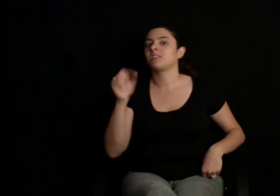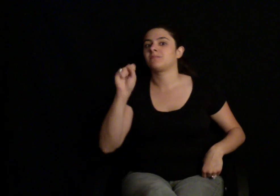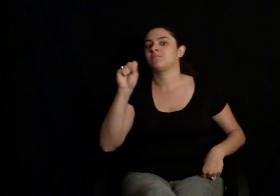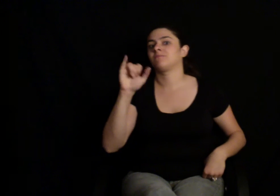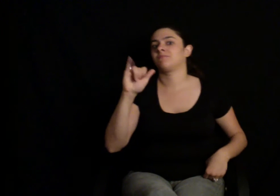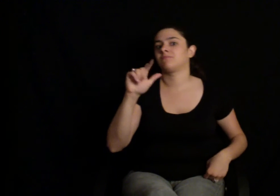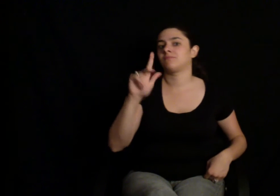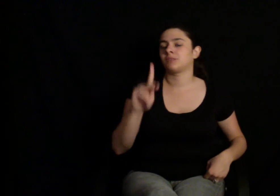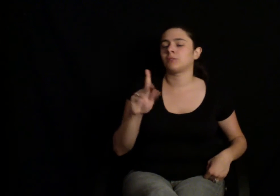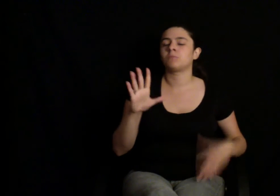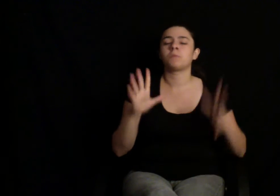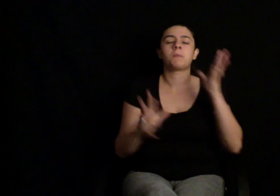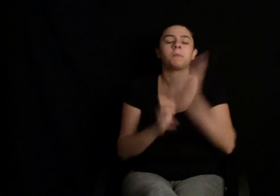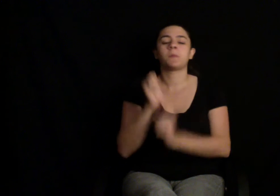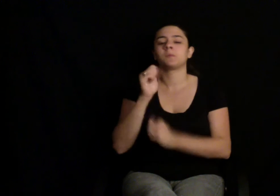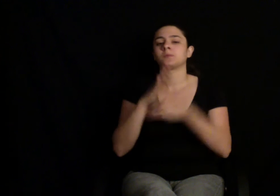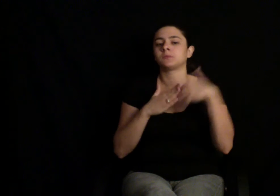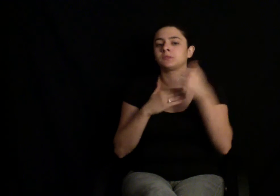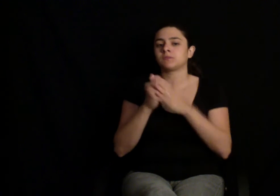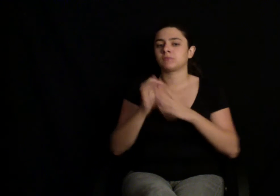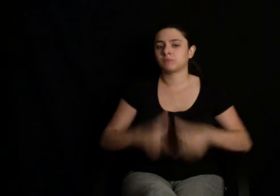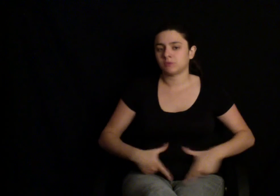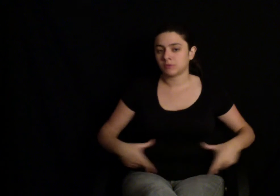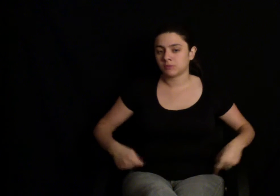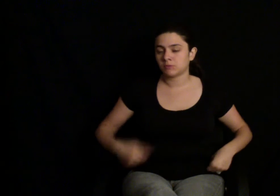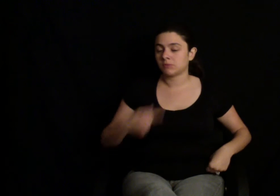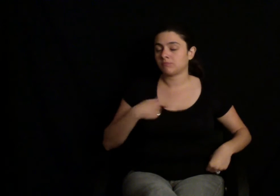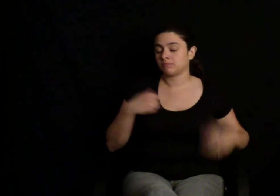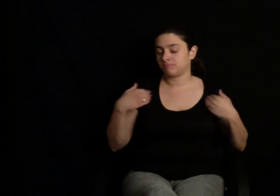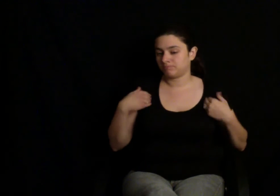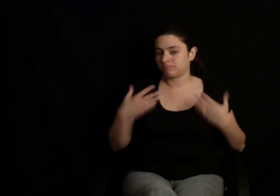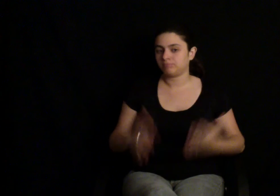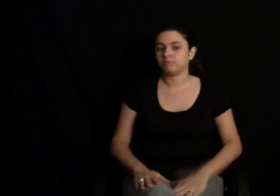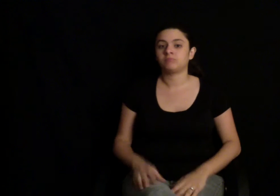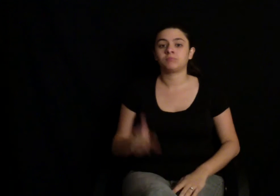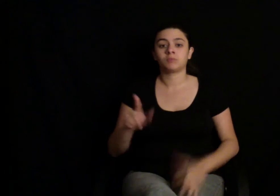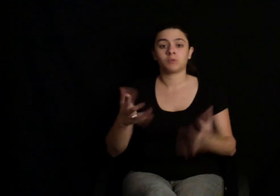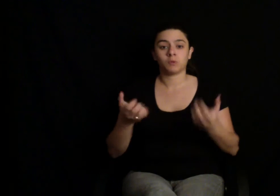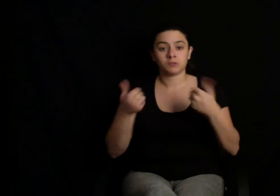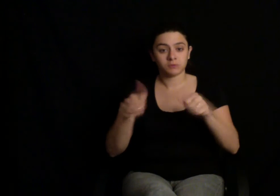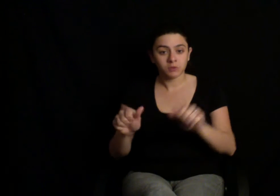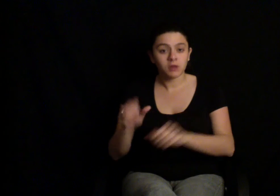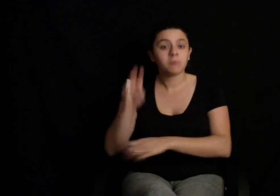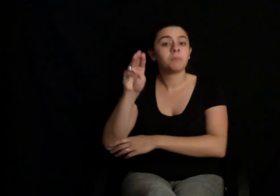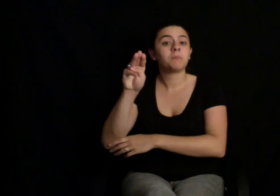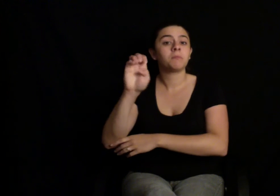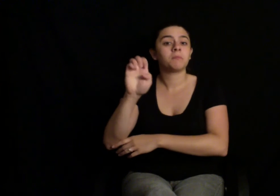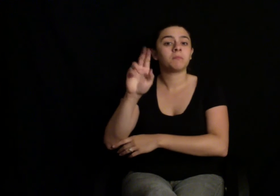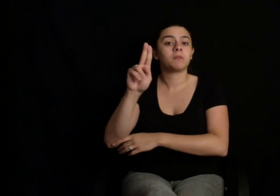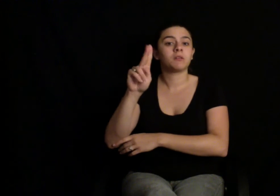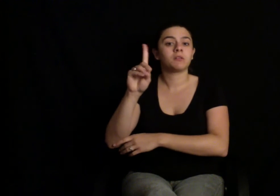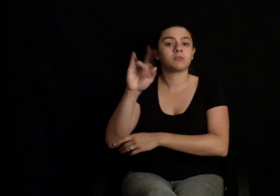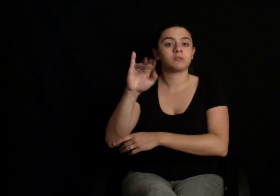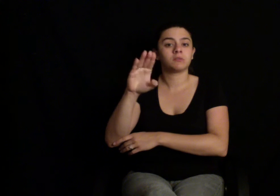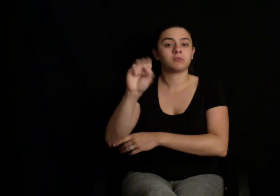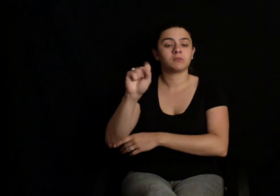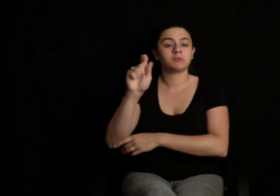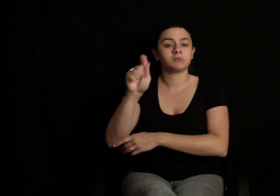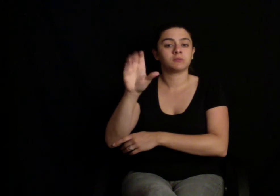own. Not a bad endorsement. Go to MeUndies.com/upvoted. and you can receive free shipping and